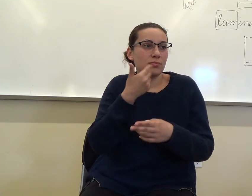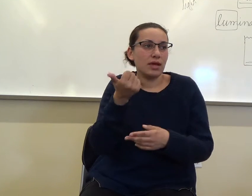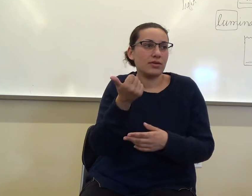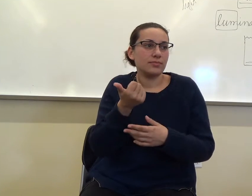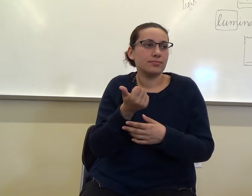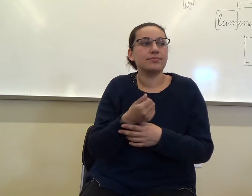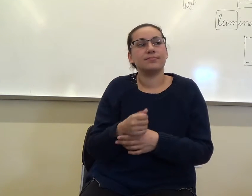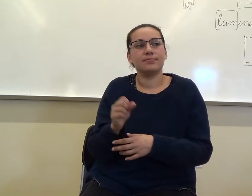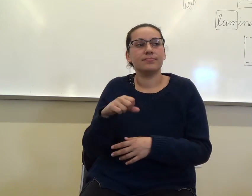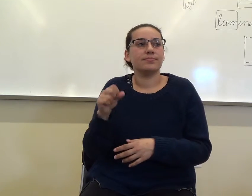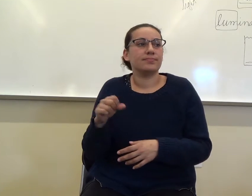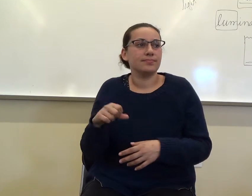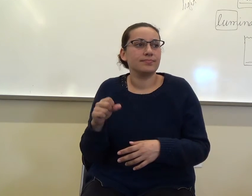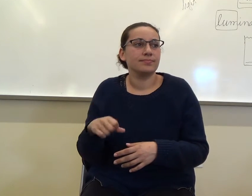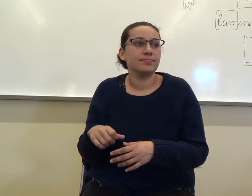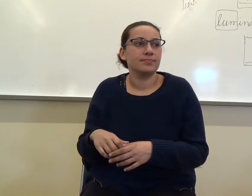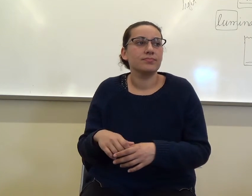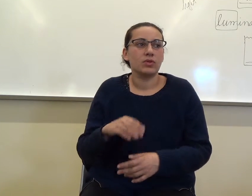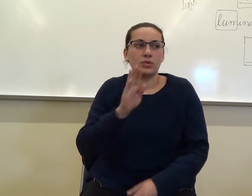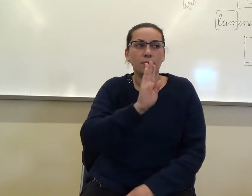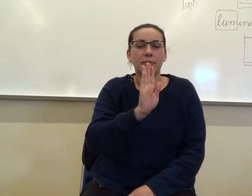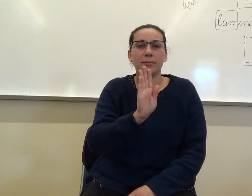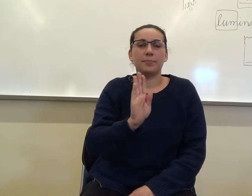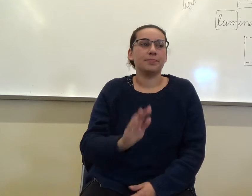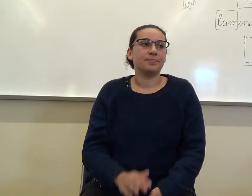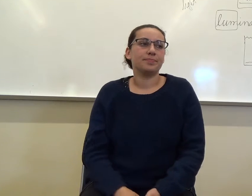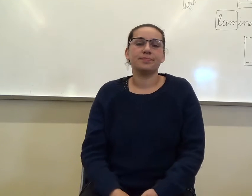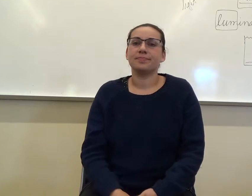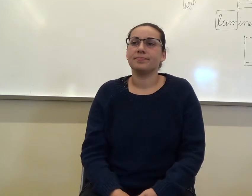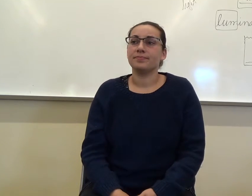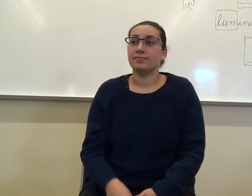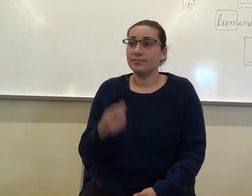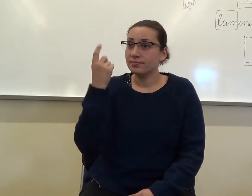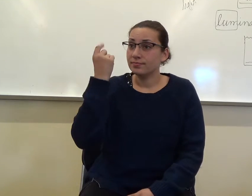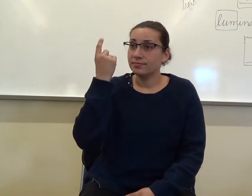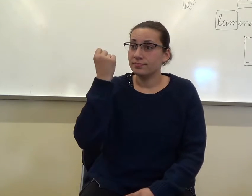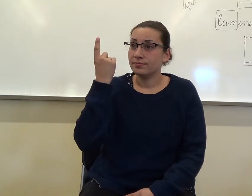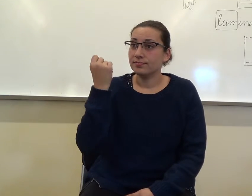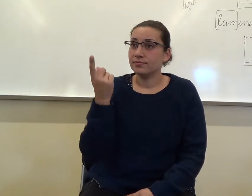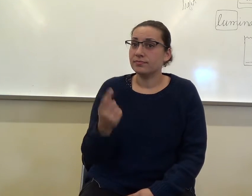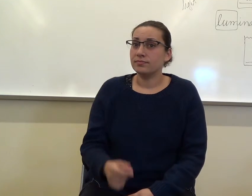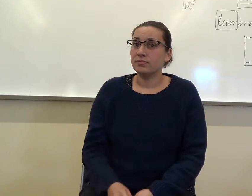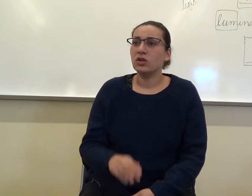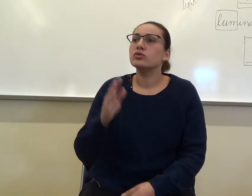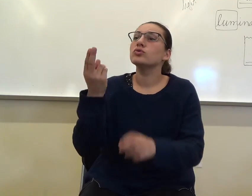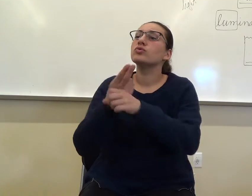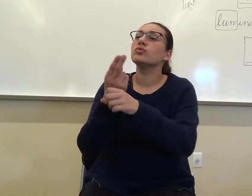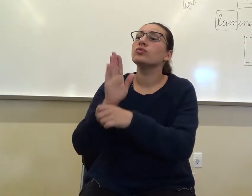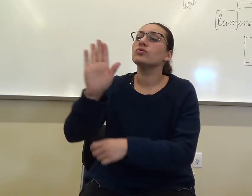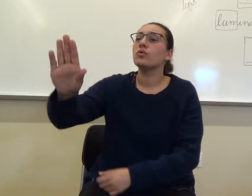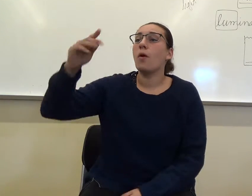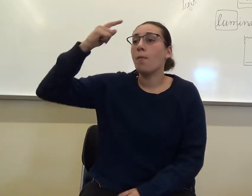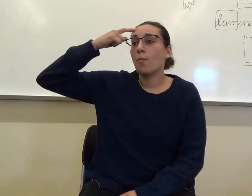guess than the other two answers. Does that make sense? So use your brains, to go through